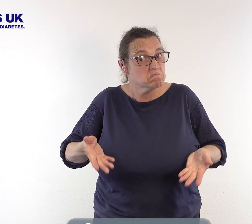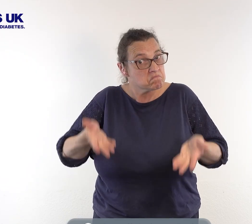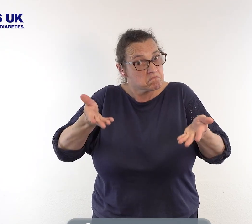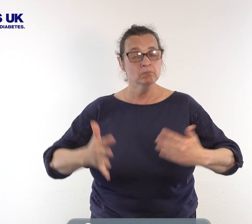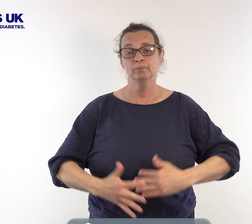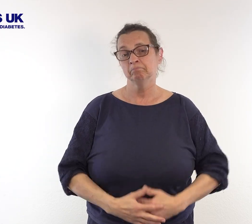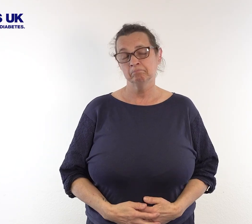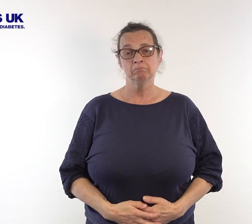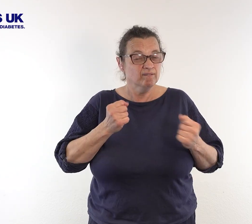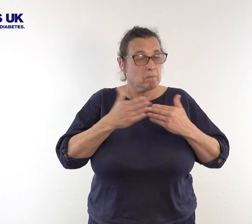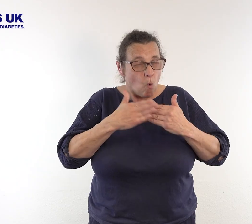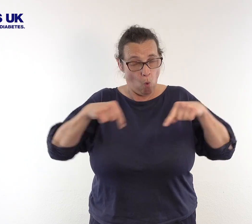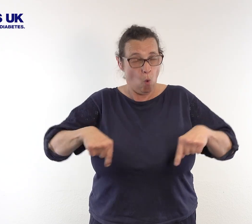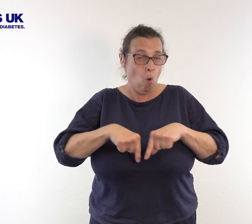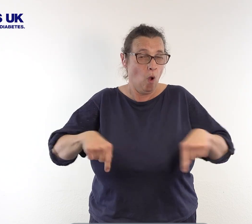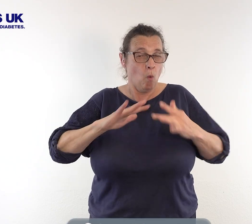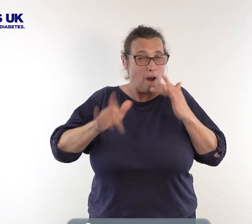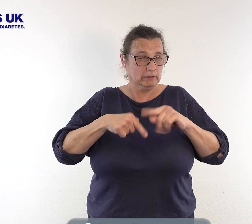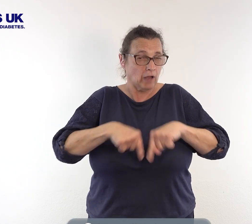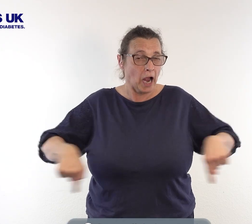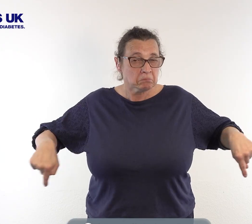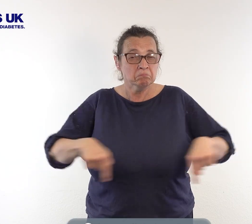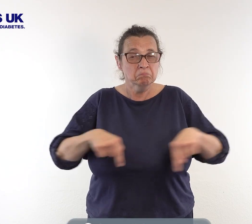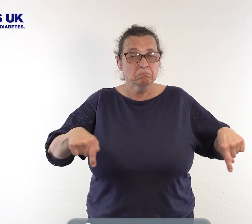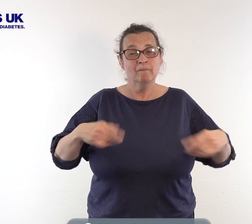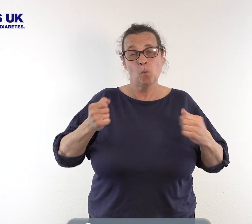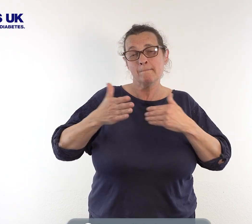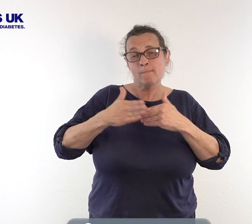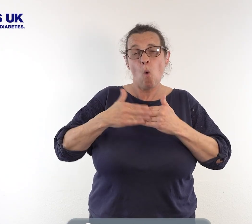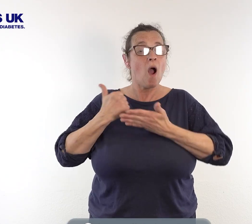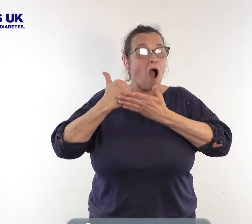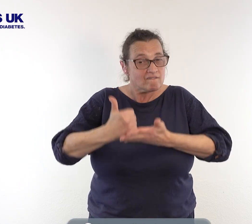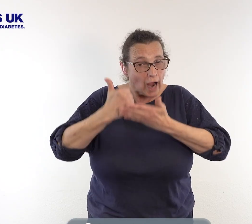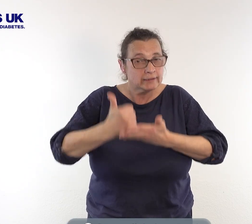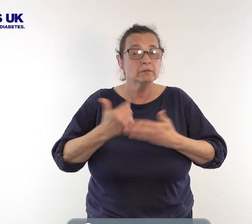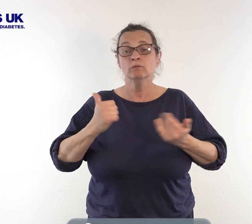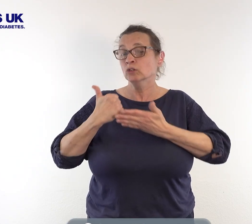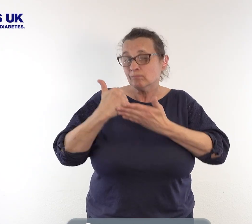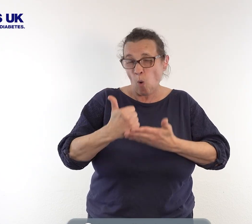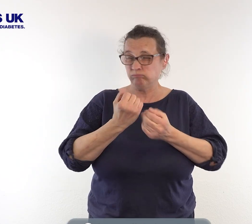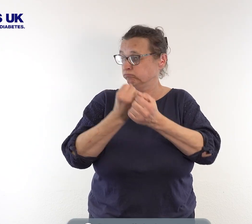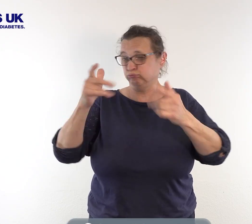You can get advice and support from thousands of other people living with diabetes by joining the Diabetes UK Support